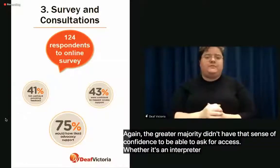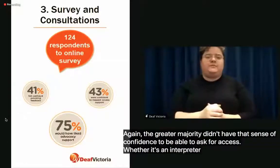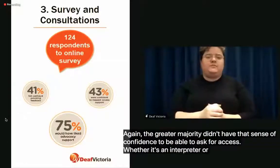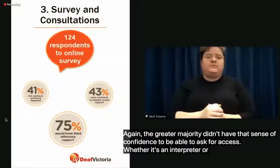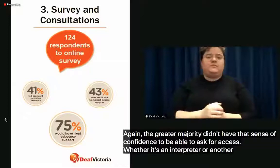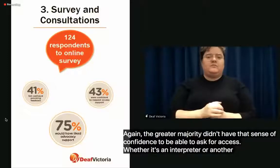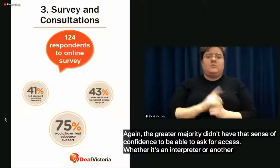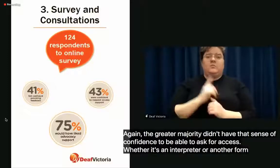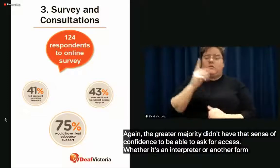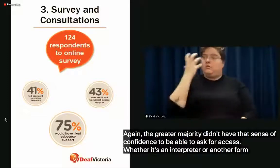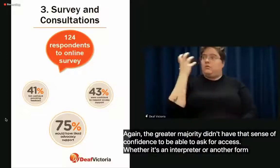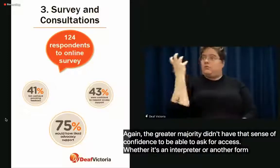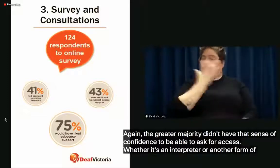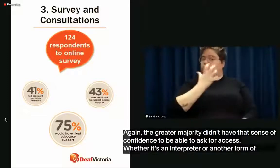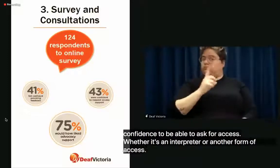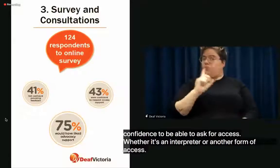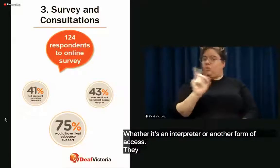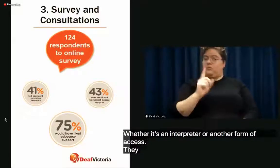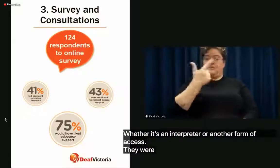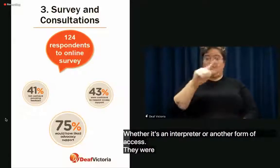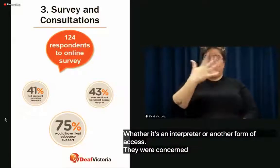about the response from hospital staff if they did make the request.